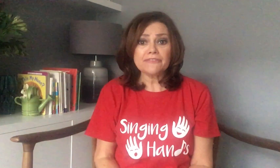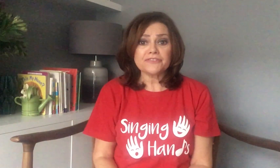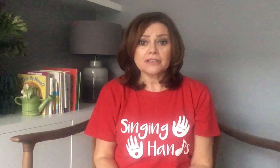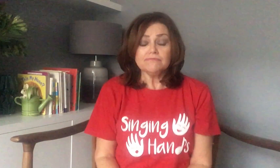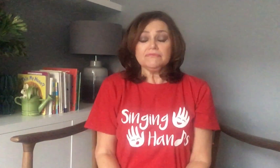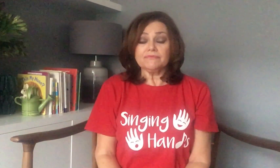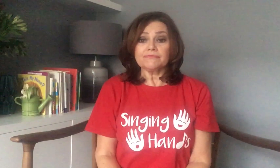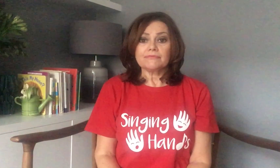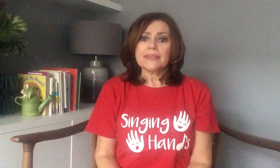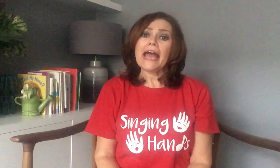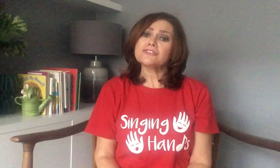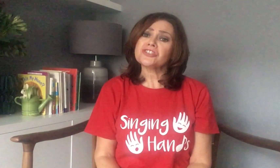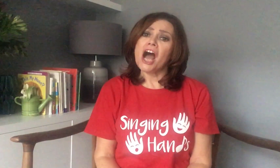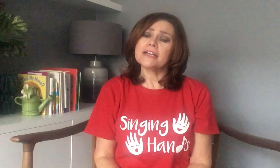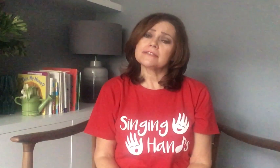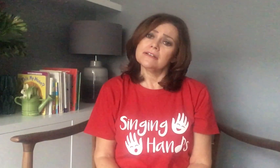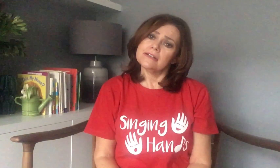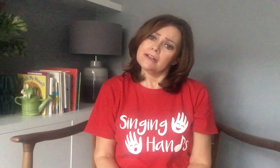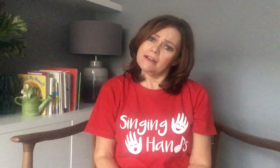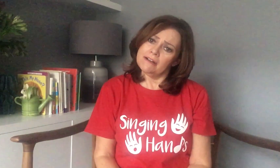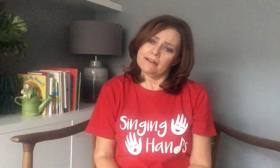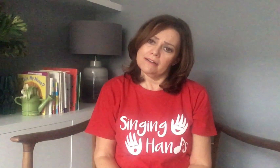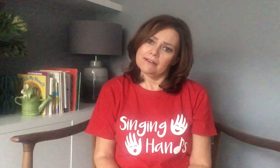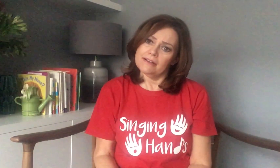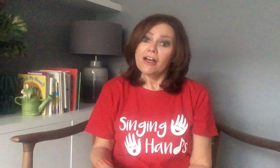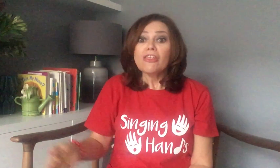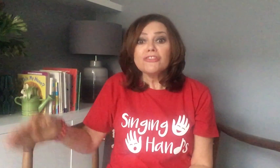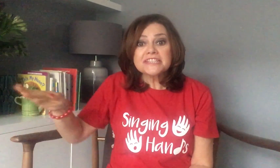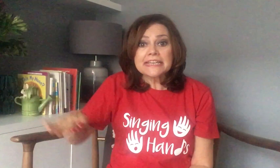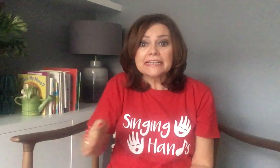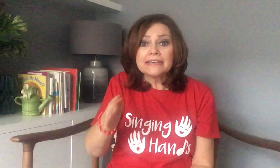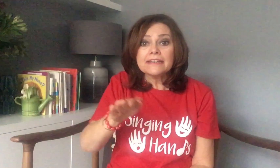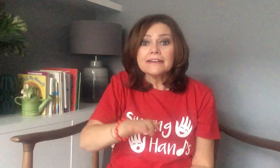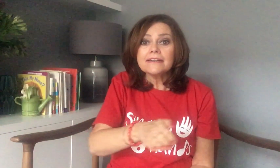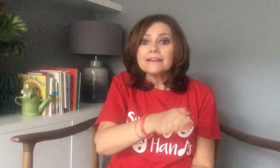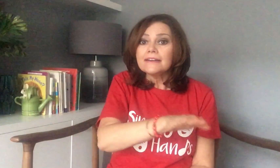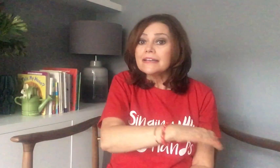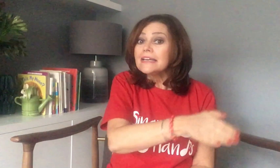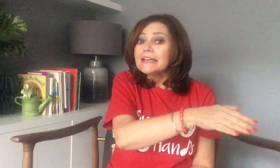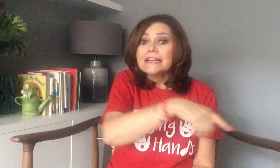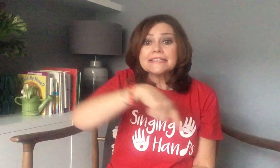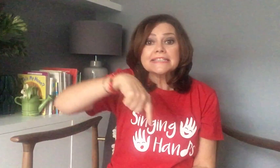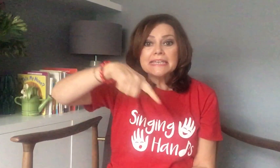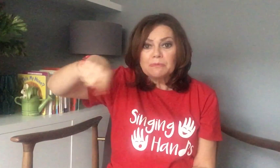sniffed and sighed. Ah, the sea is deep